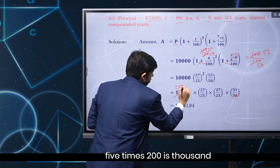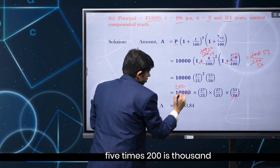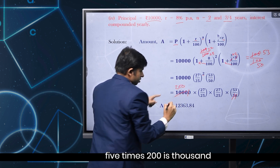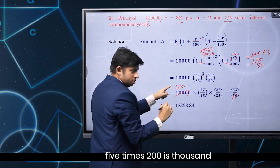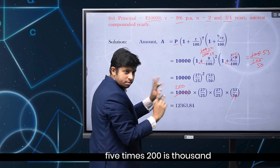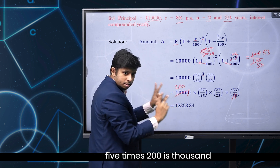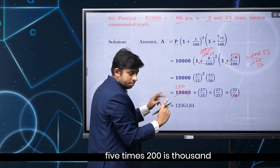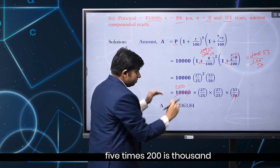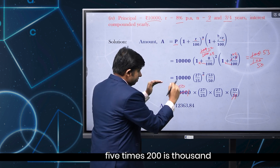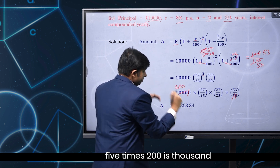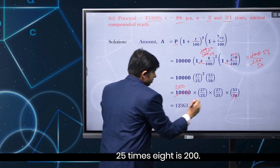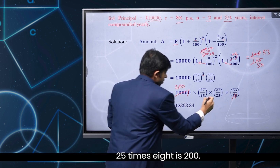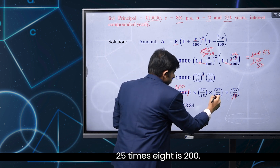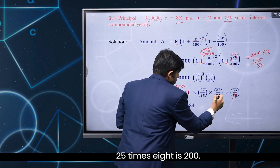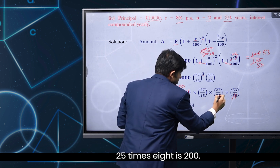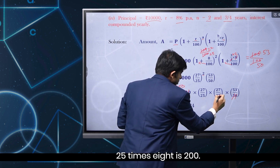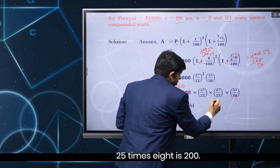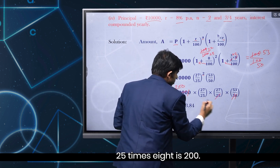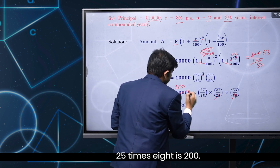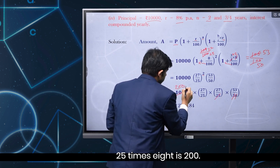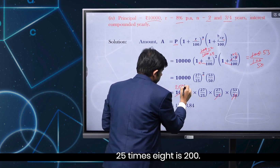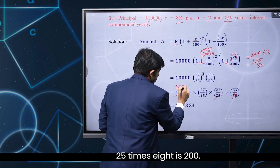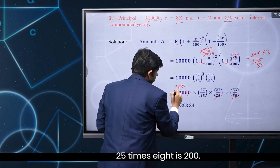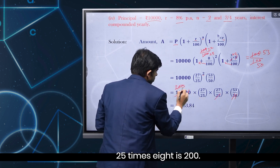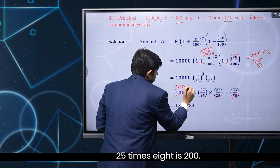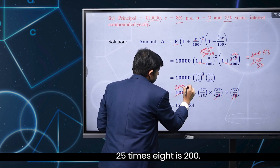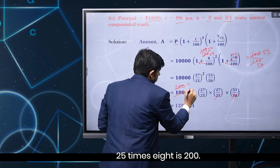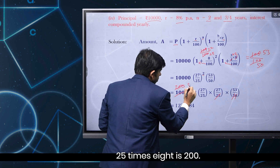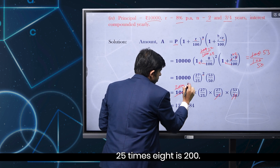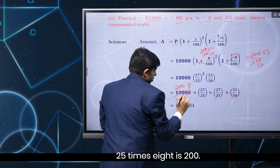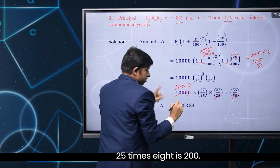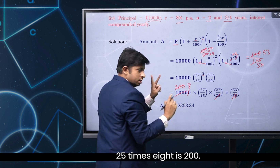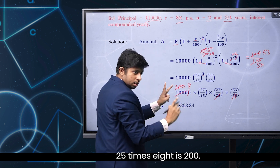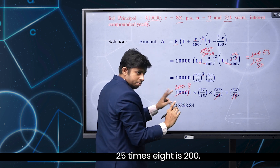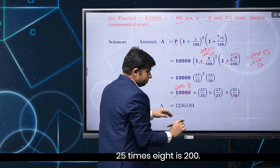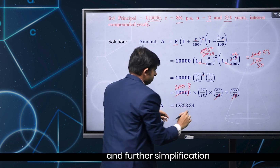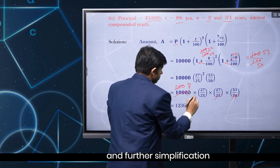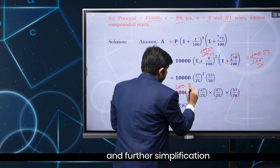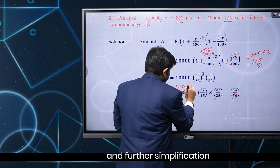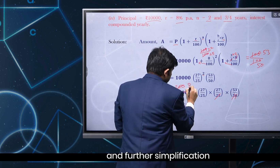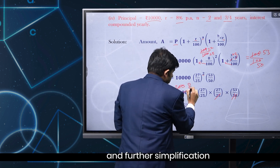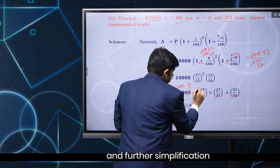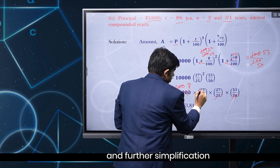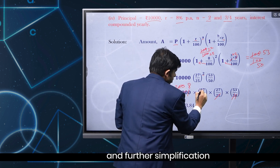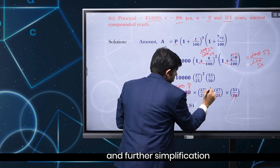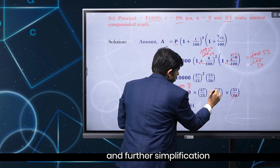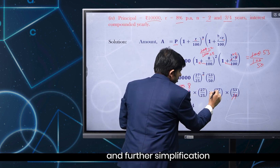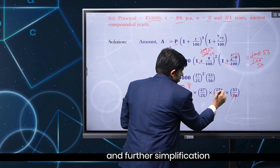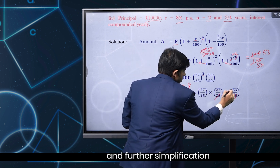1000. 25 times 8 is 200. And further